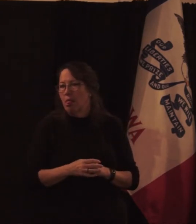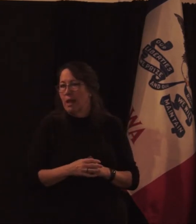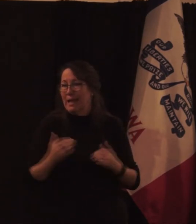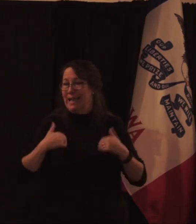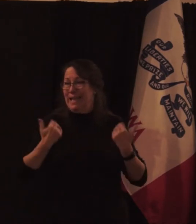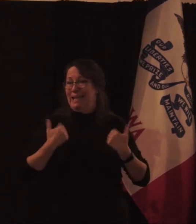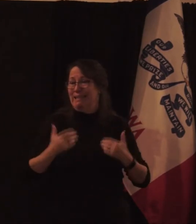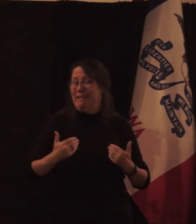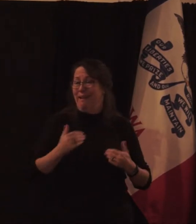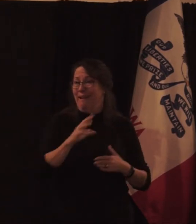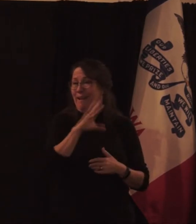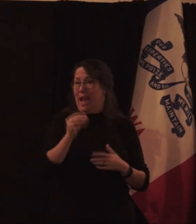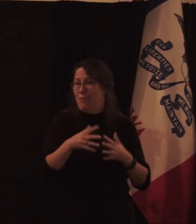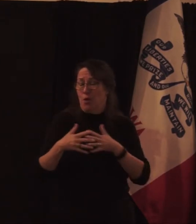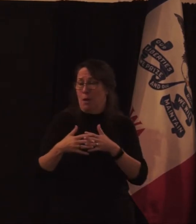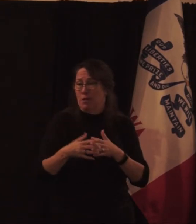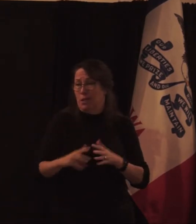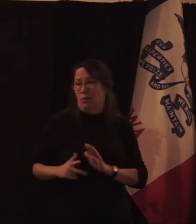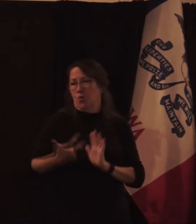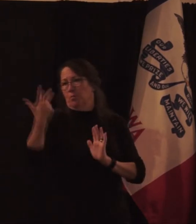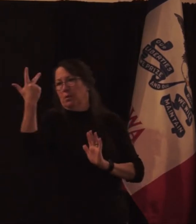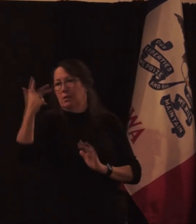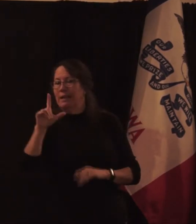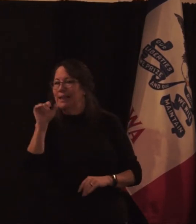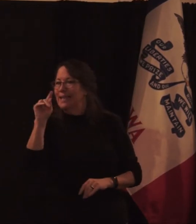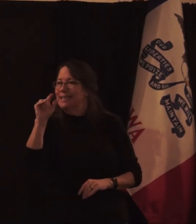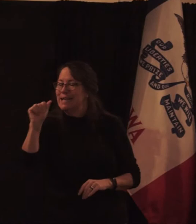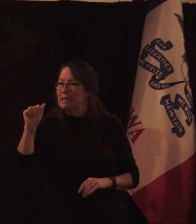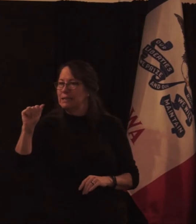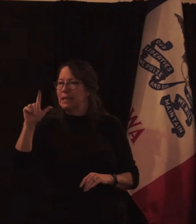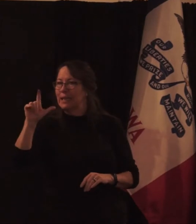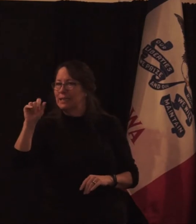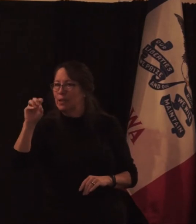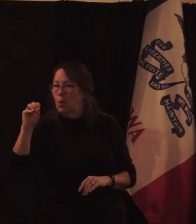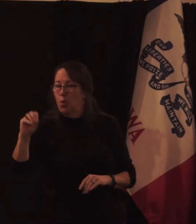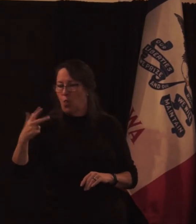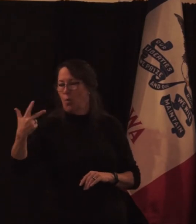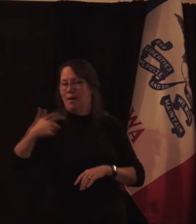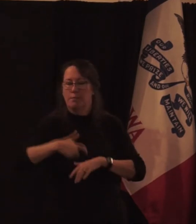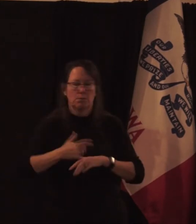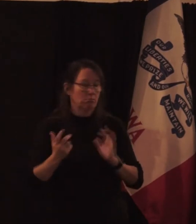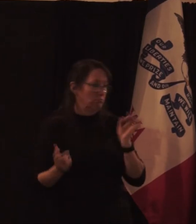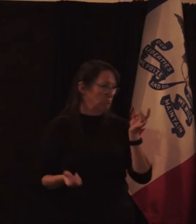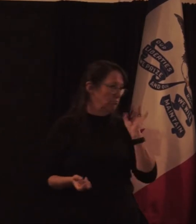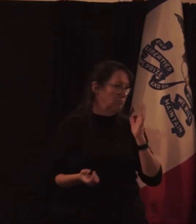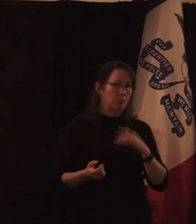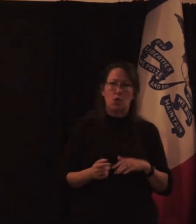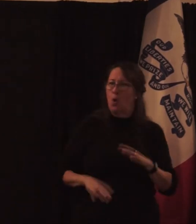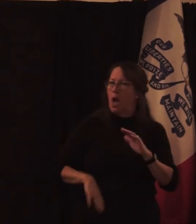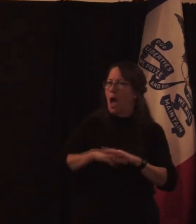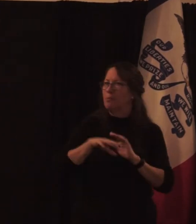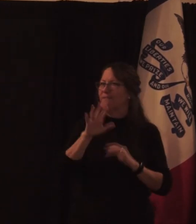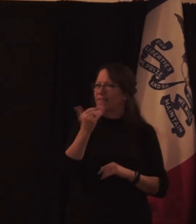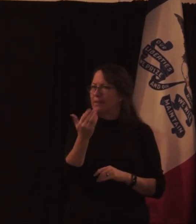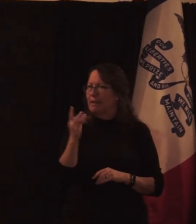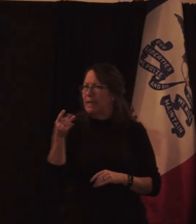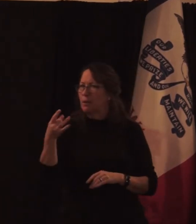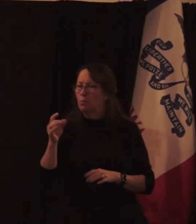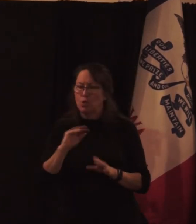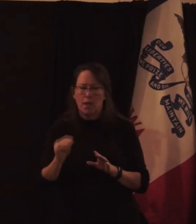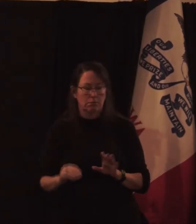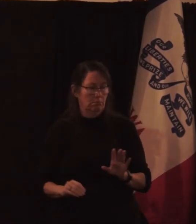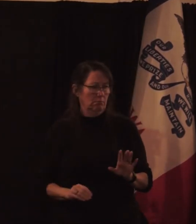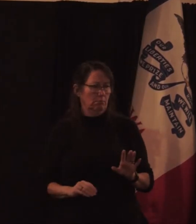young African Americans, three times that much. Among Latinos and Latinas, maybe three times that much. Okay, you're up 15-18%. People